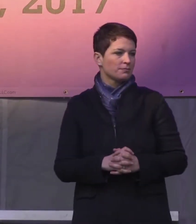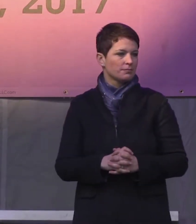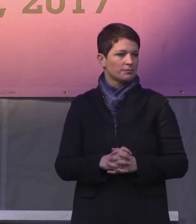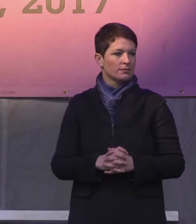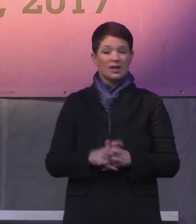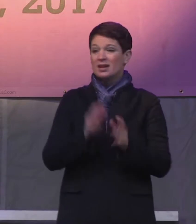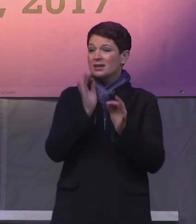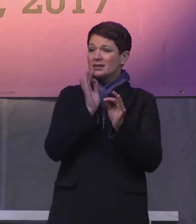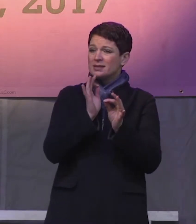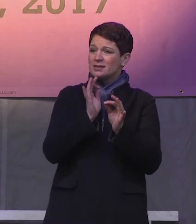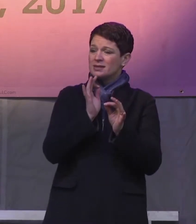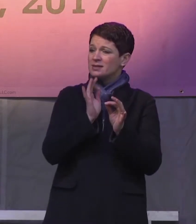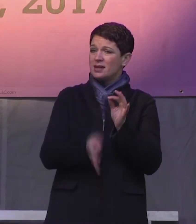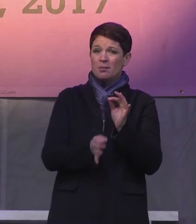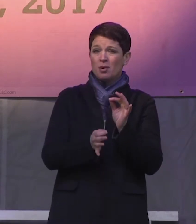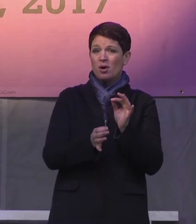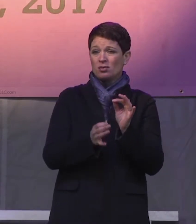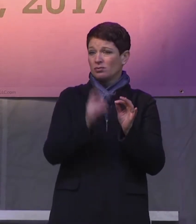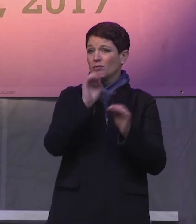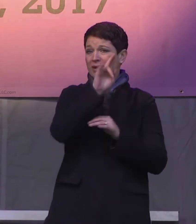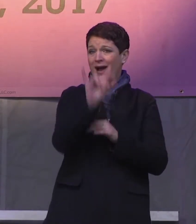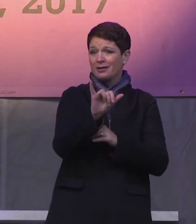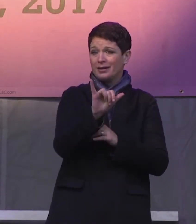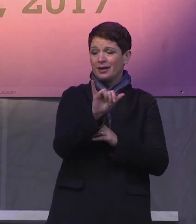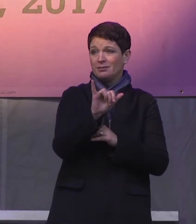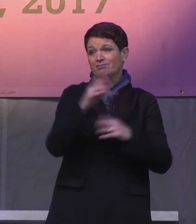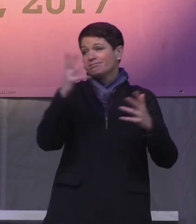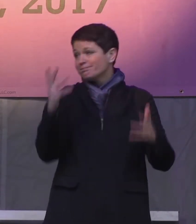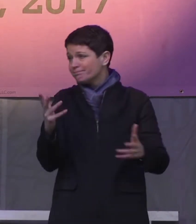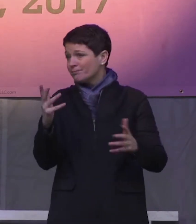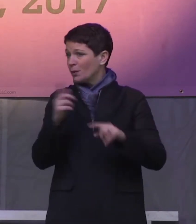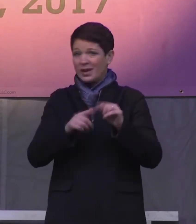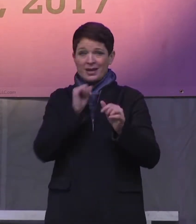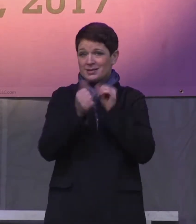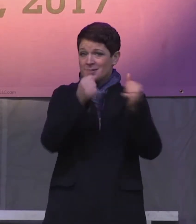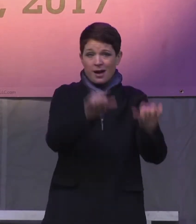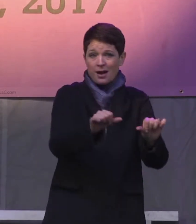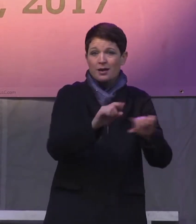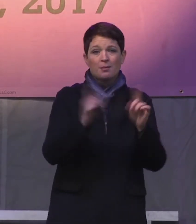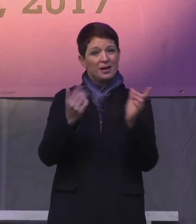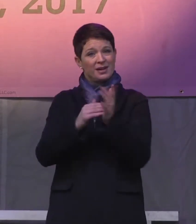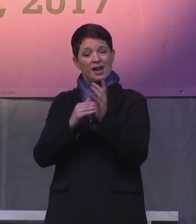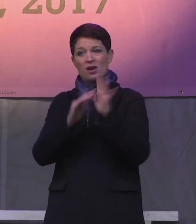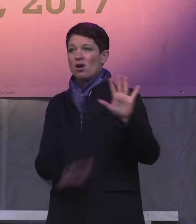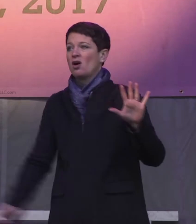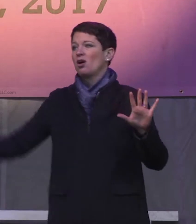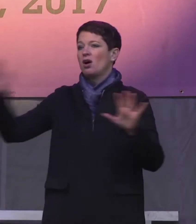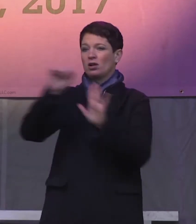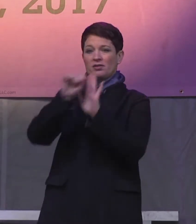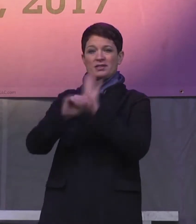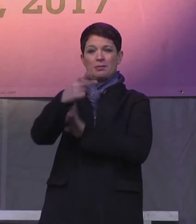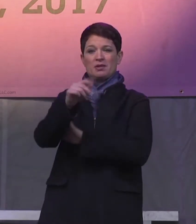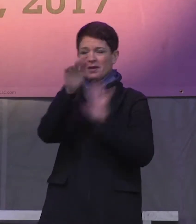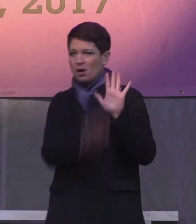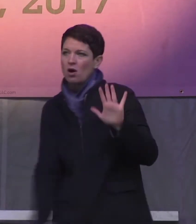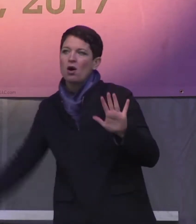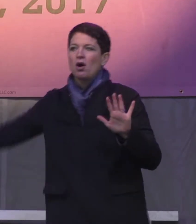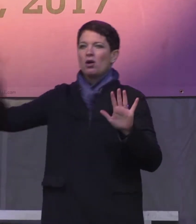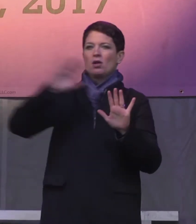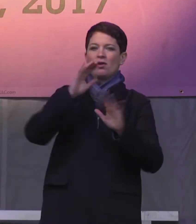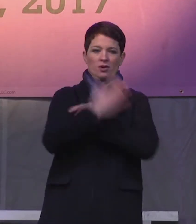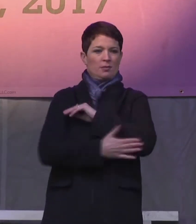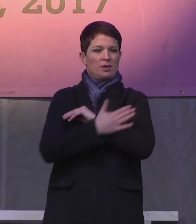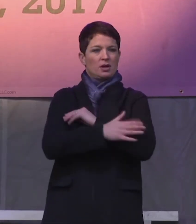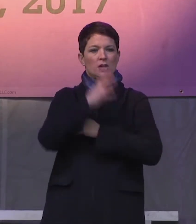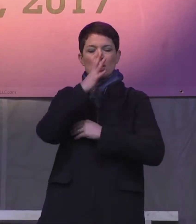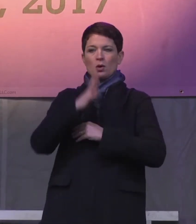The simple and undeniable reality, however, is that all across the Commonwealth and all across this country,